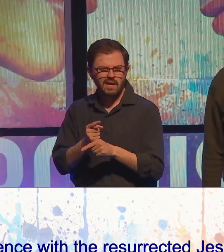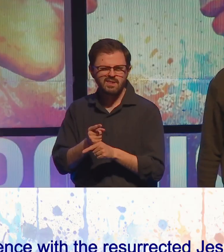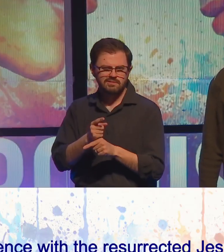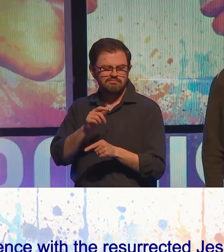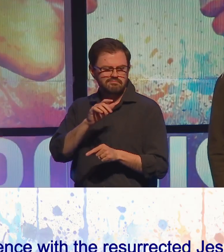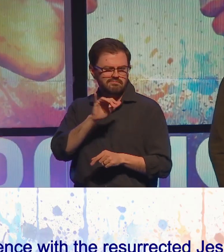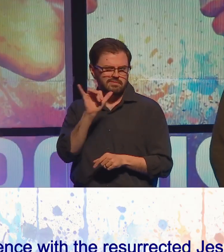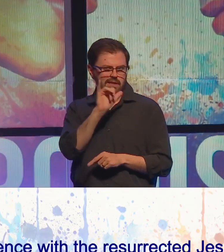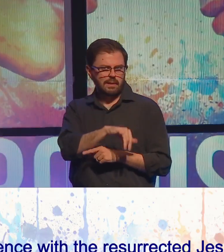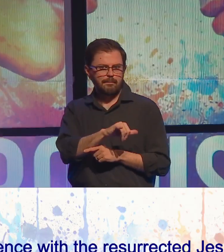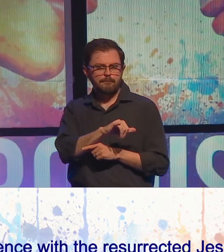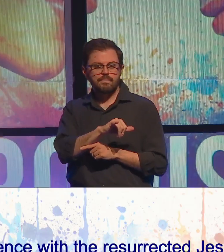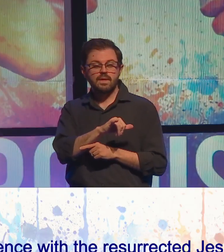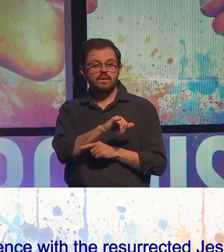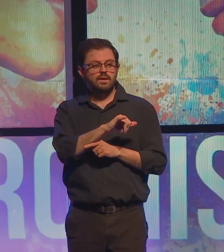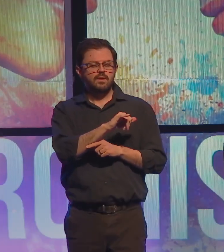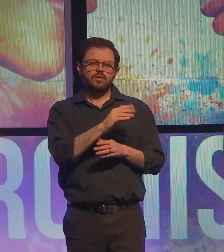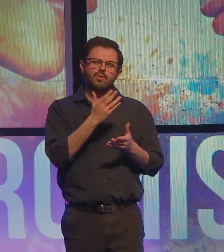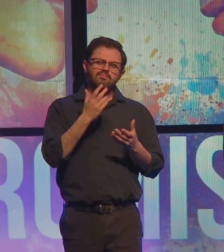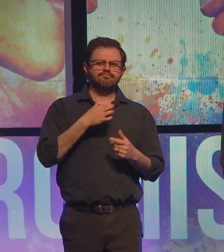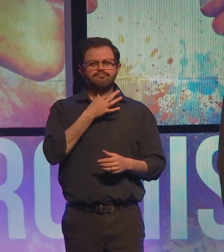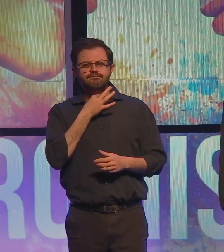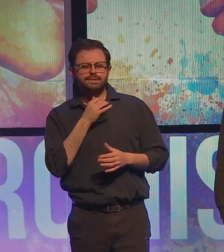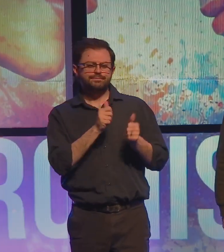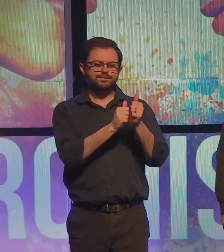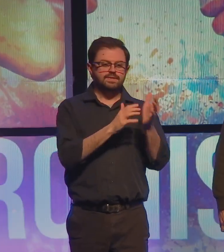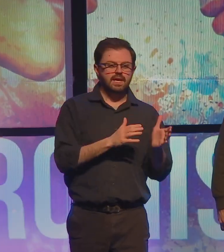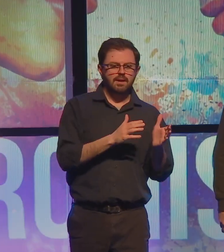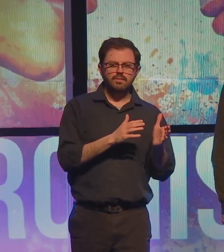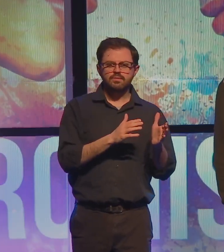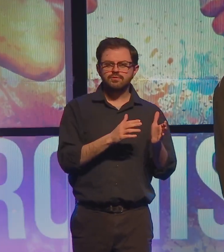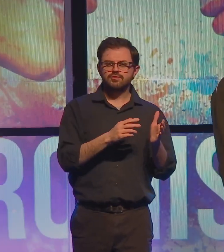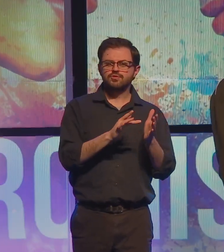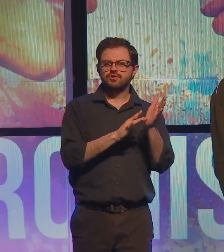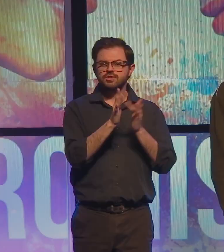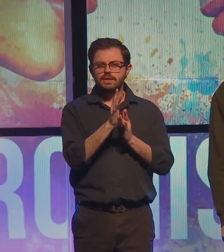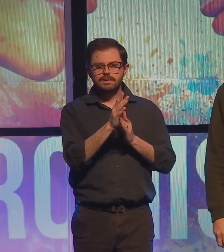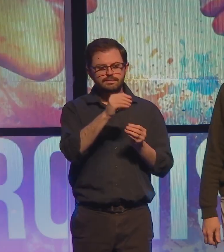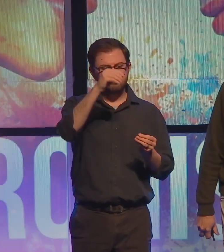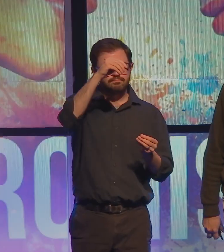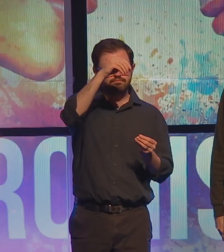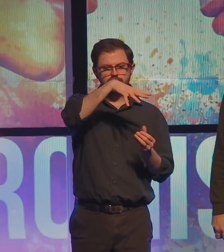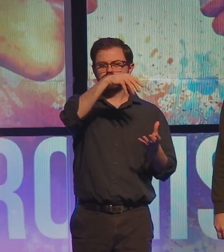up, like their first response was like, oh, yeah.